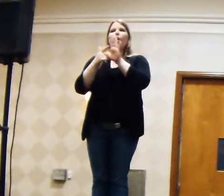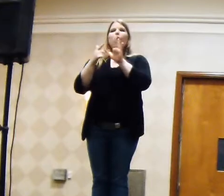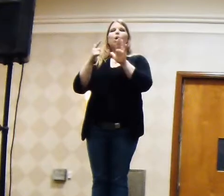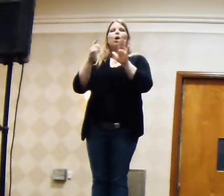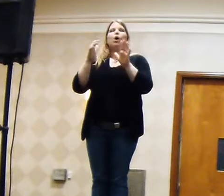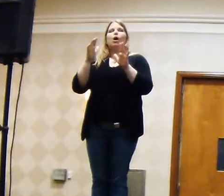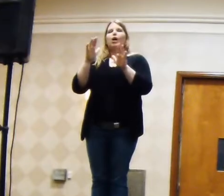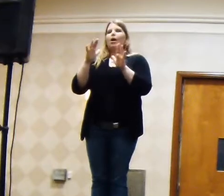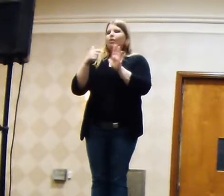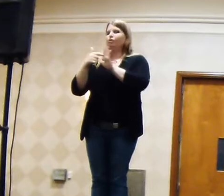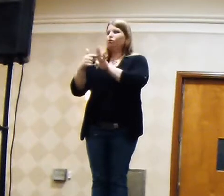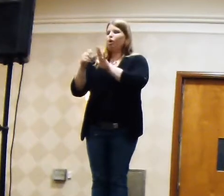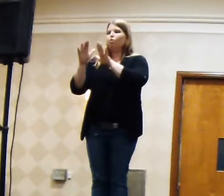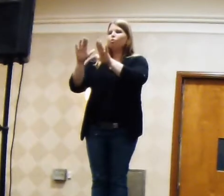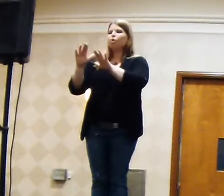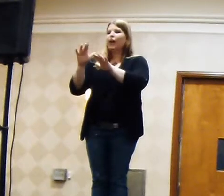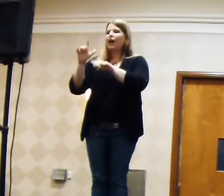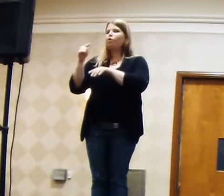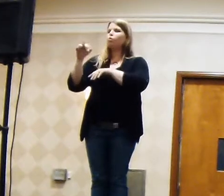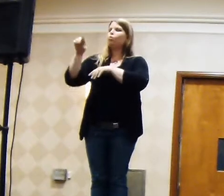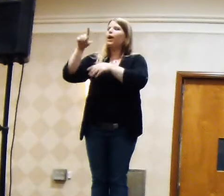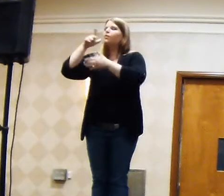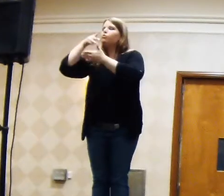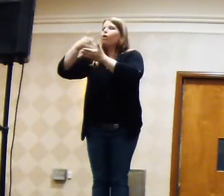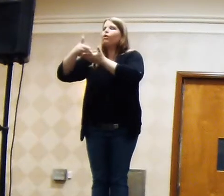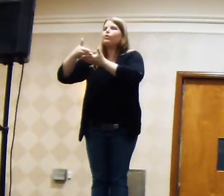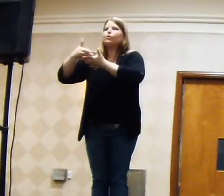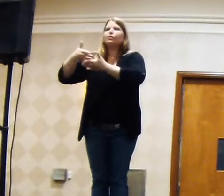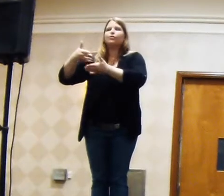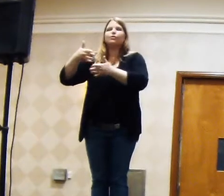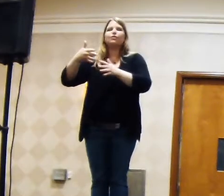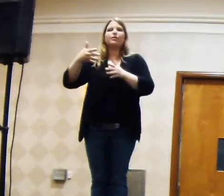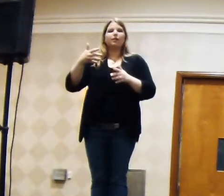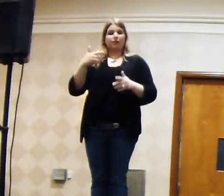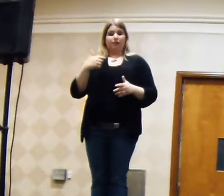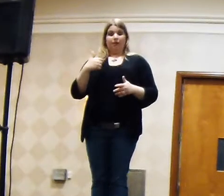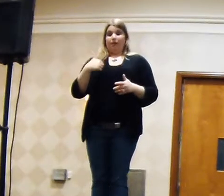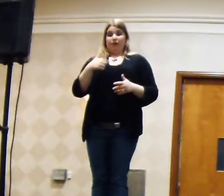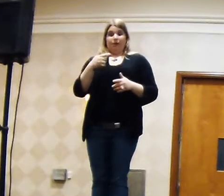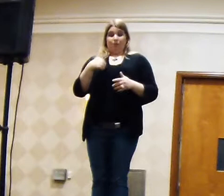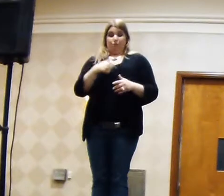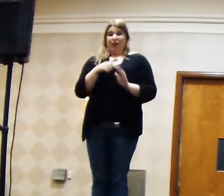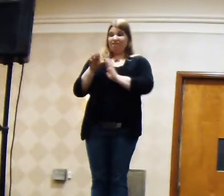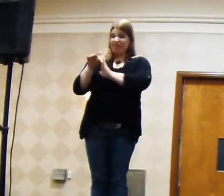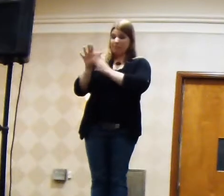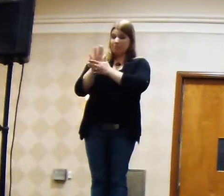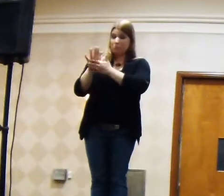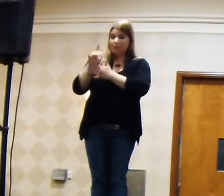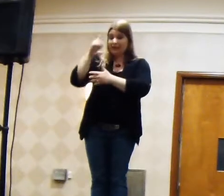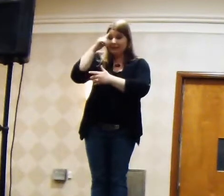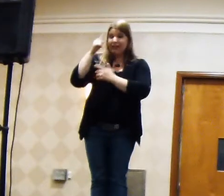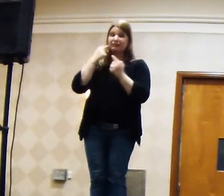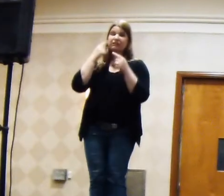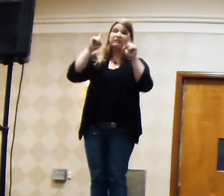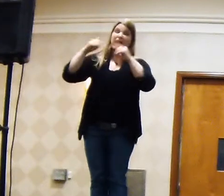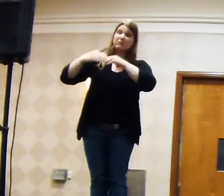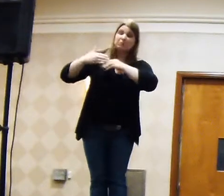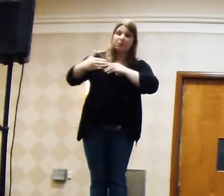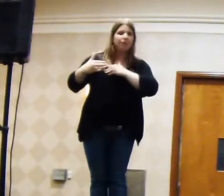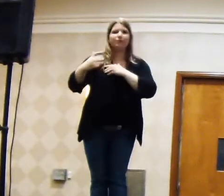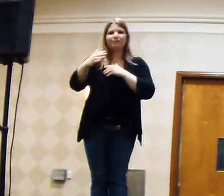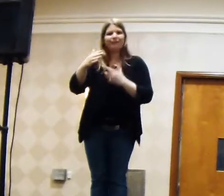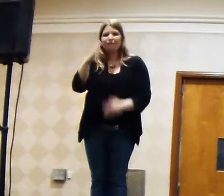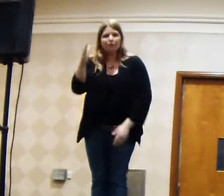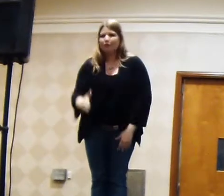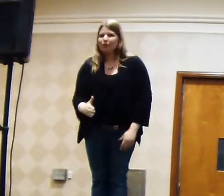me, you just when you're making a movie, you don't think that it's gonna end up like that. I mean, even Bob Zemeckis, who's made great, great, great movies,